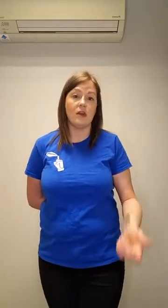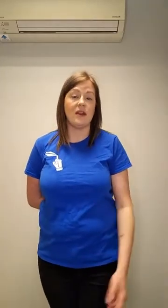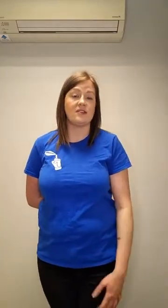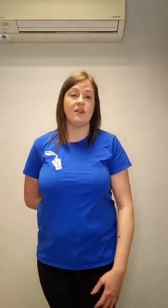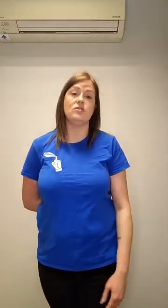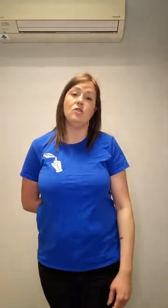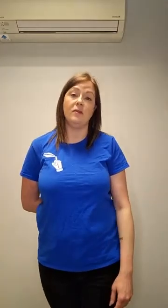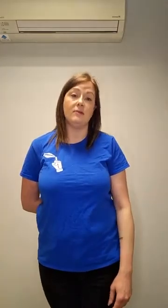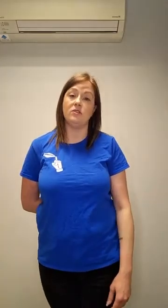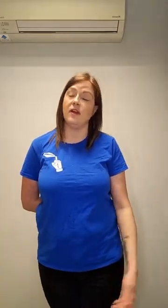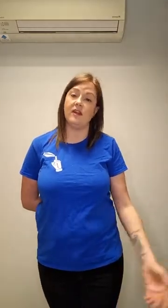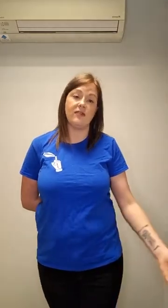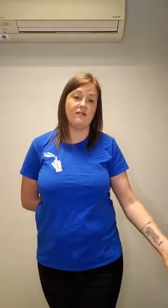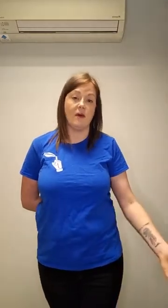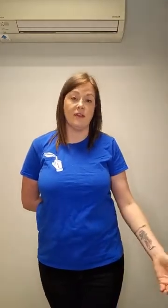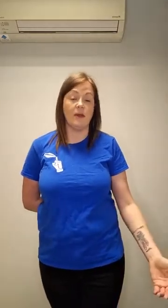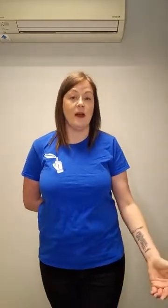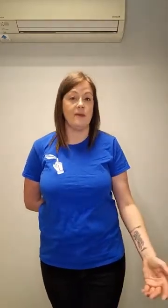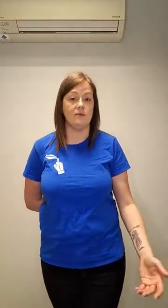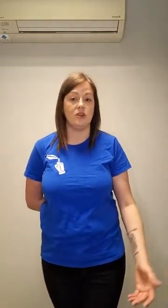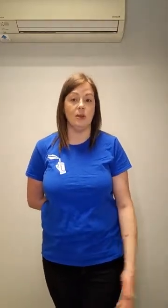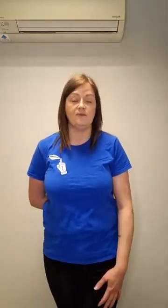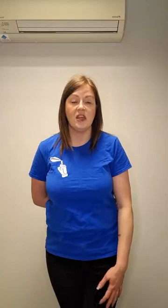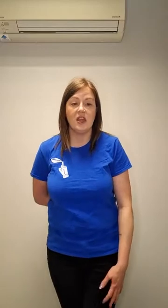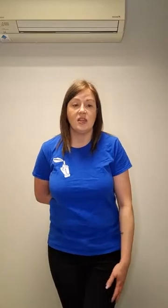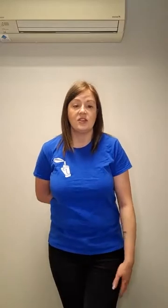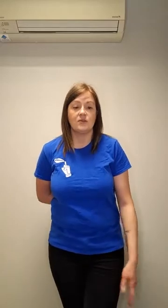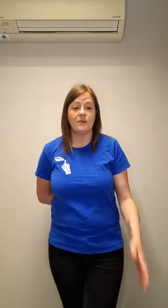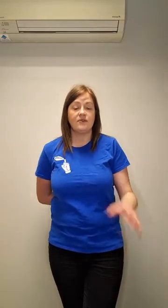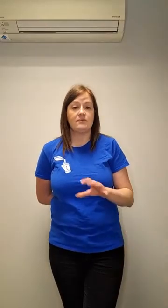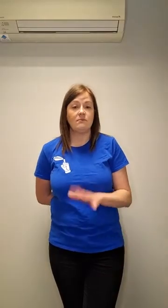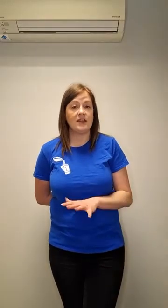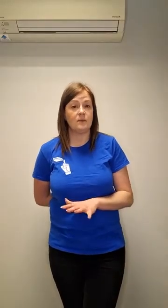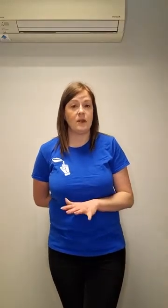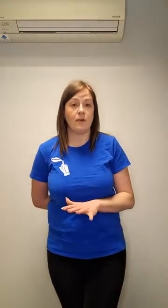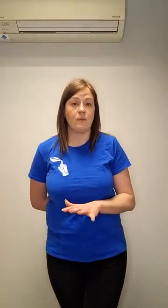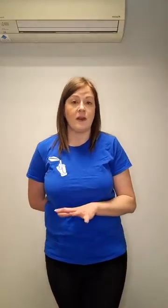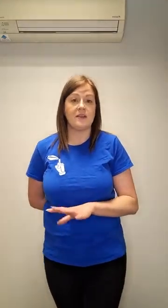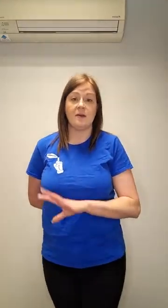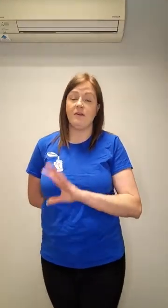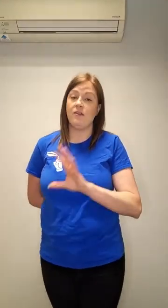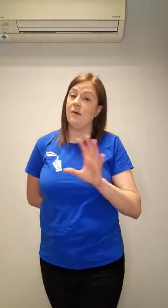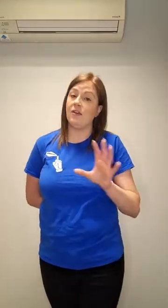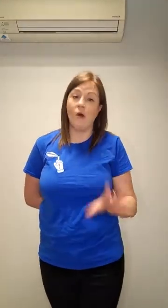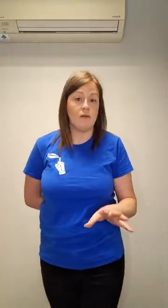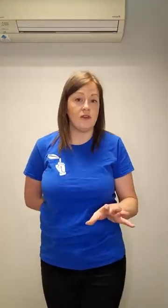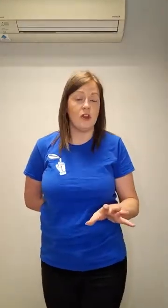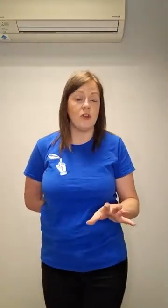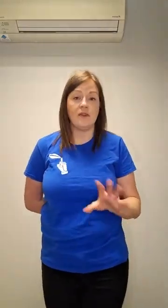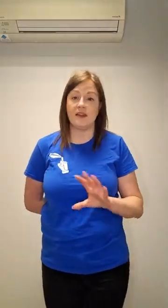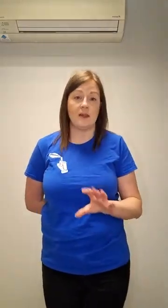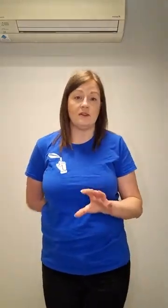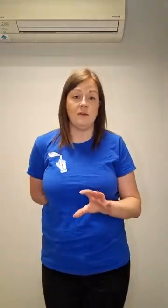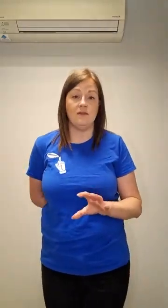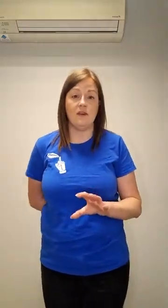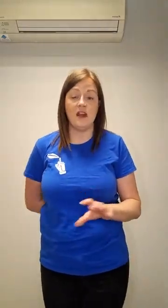correct signs to be able to do that if they felt that they were able to. So some of these might be appropriate, some of them might not for you, but that's absolutely fine.